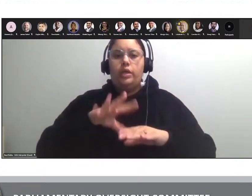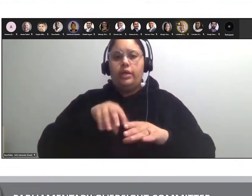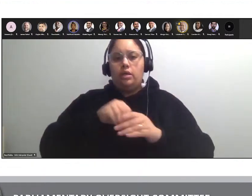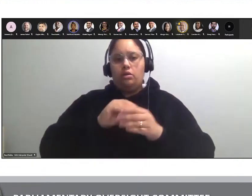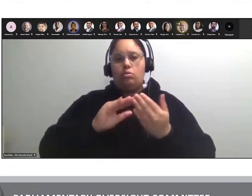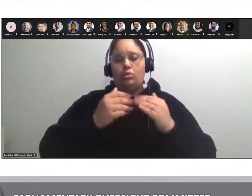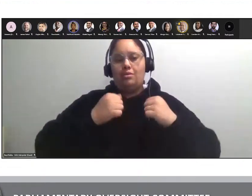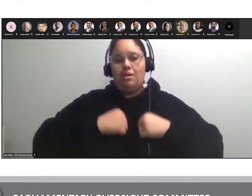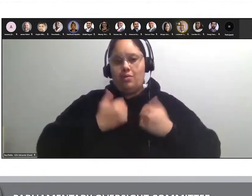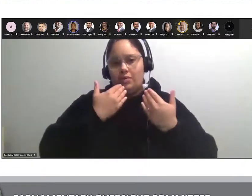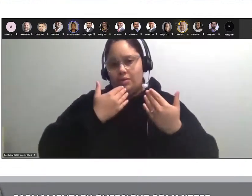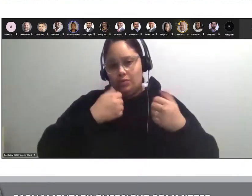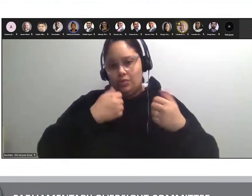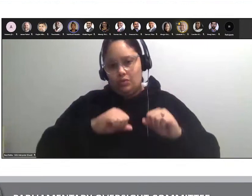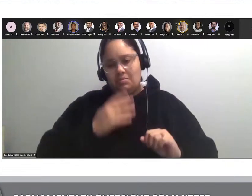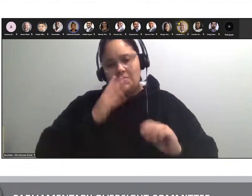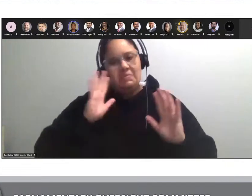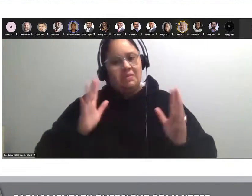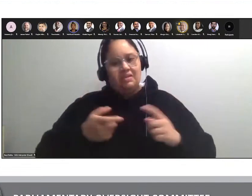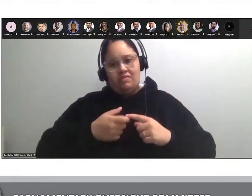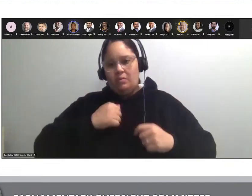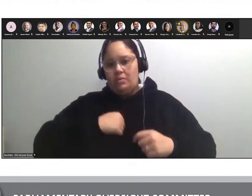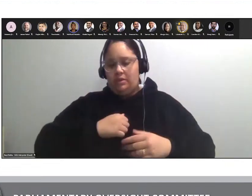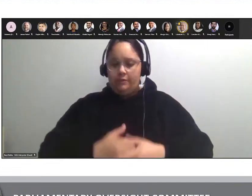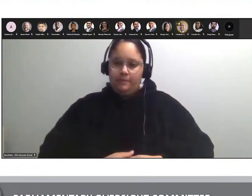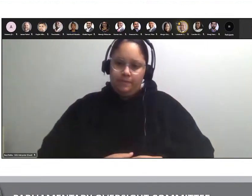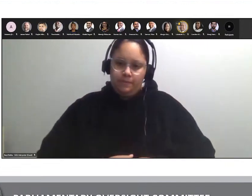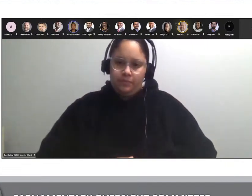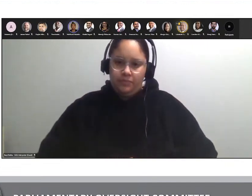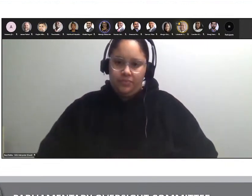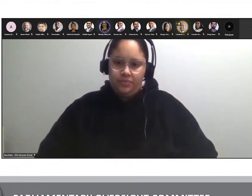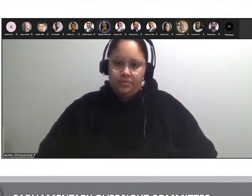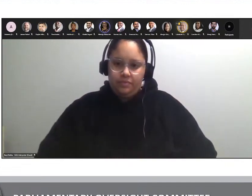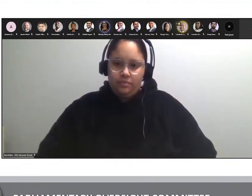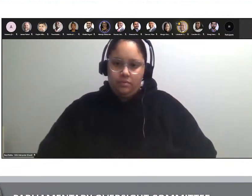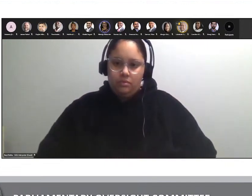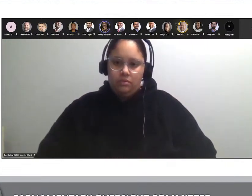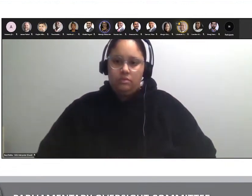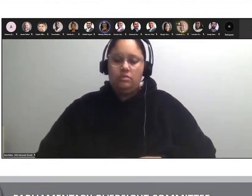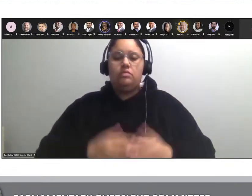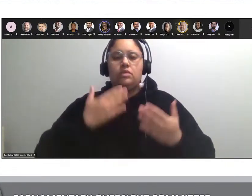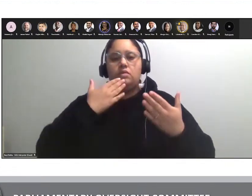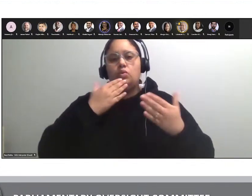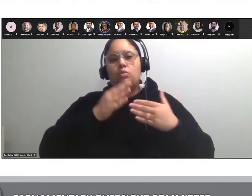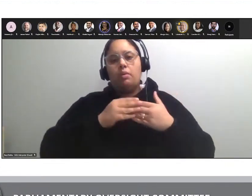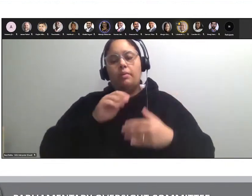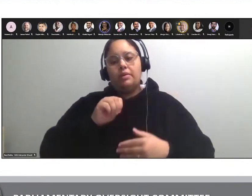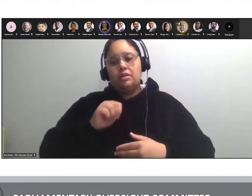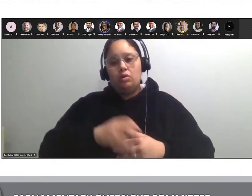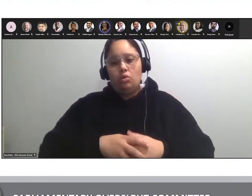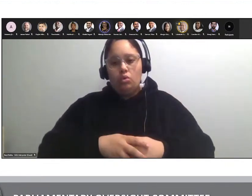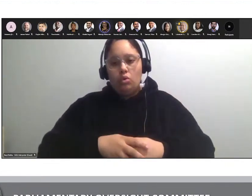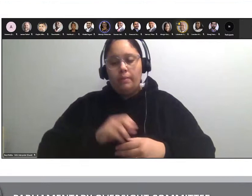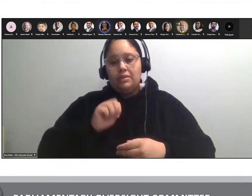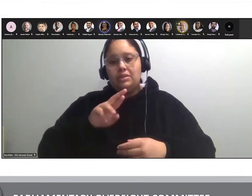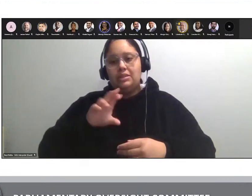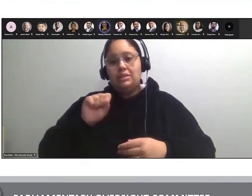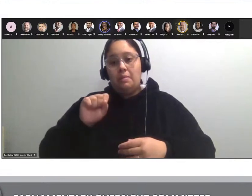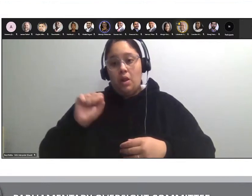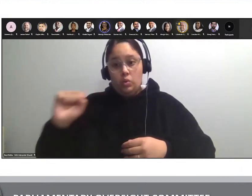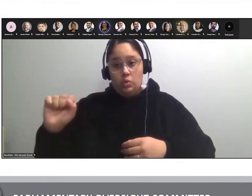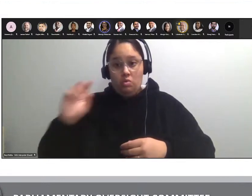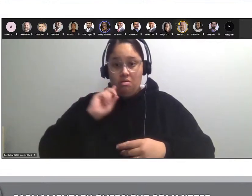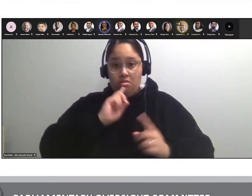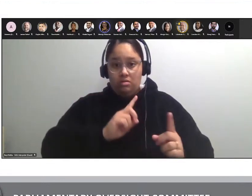our communities? Thank you, Chair. I think that's all from me. Thank you very much, Member Maseko. Mr. Stamela, will that be